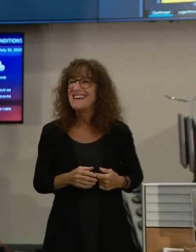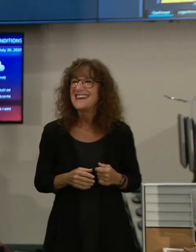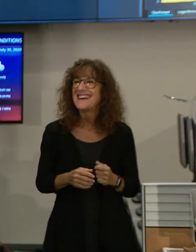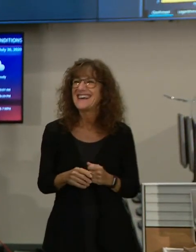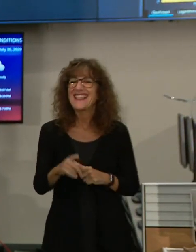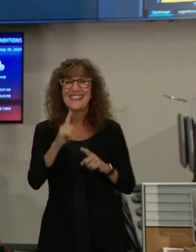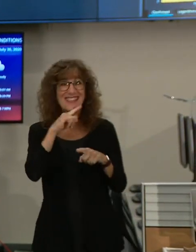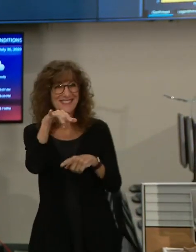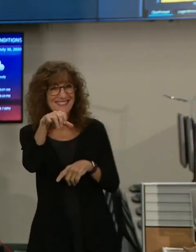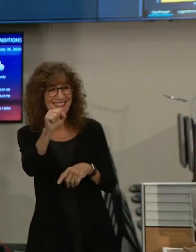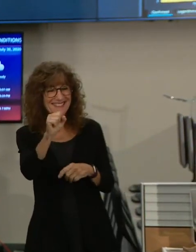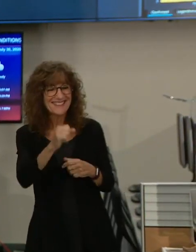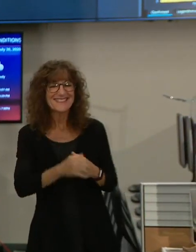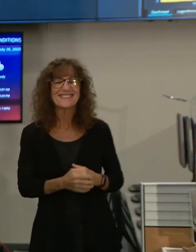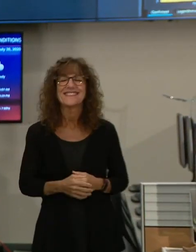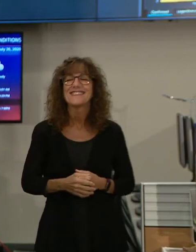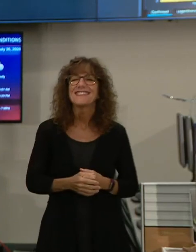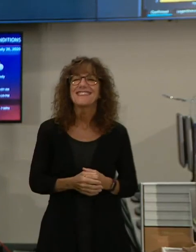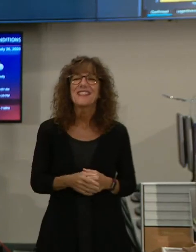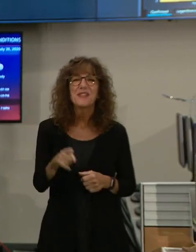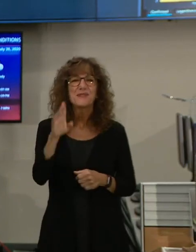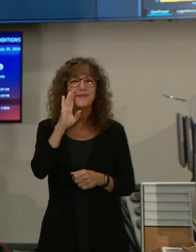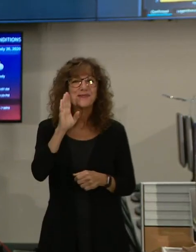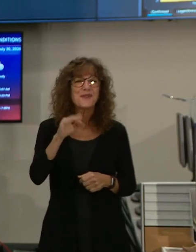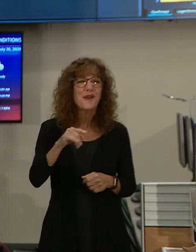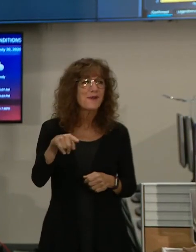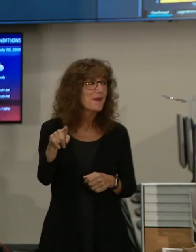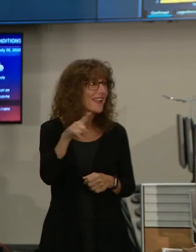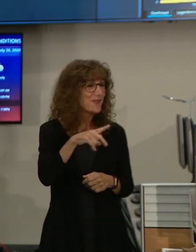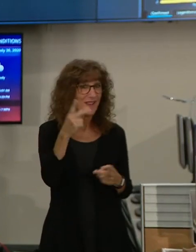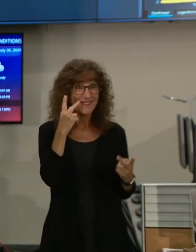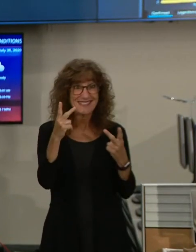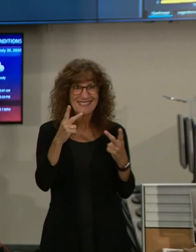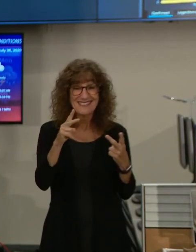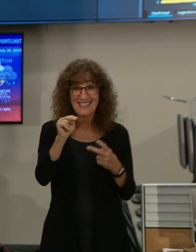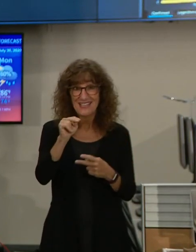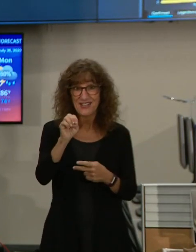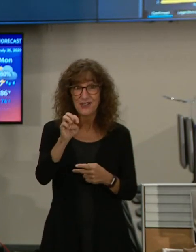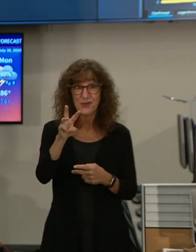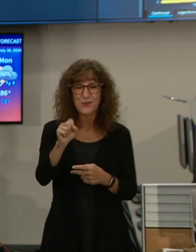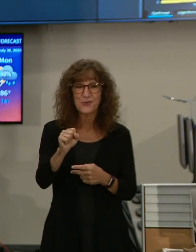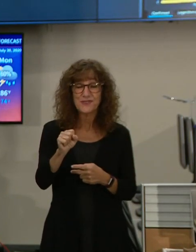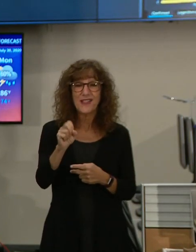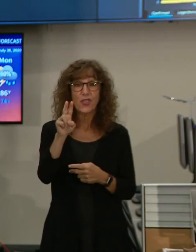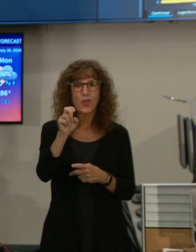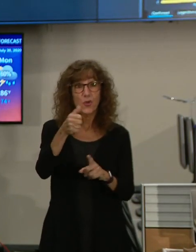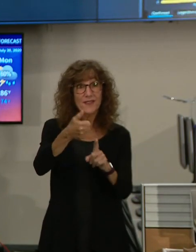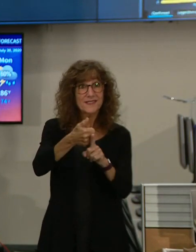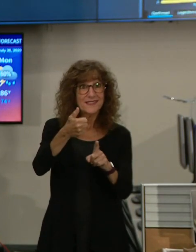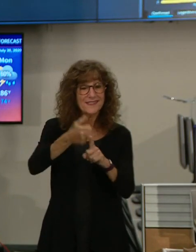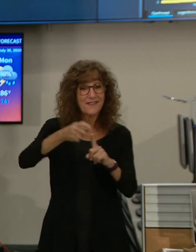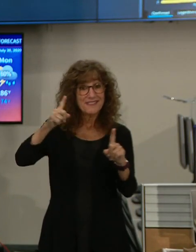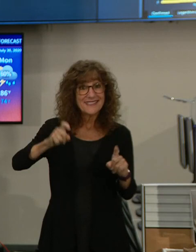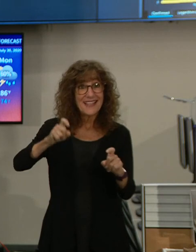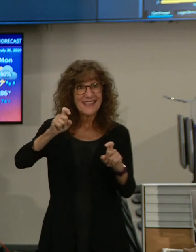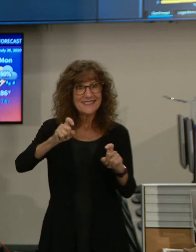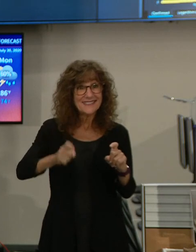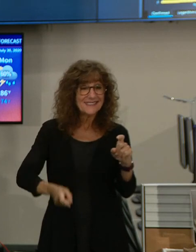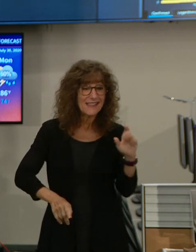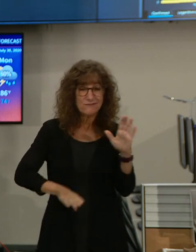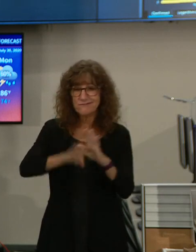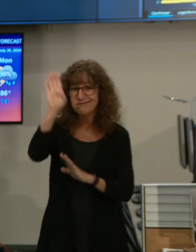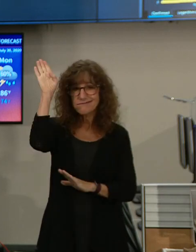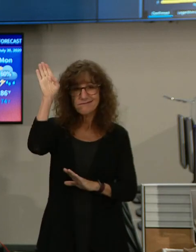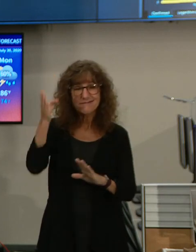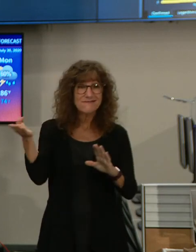The answer is yes. So as you well know, and you all have seen the news, the United States, the testing has gone up